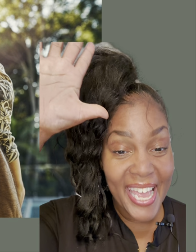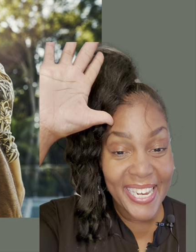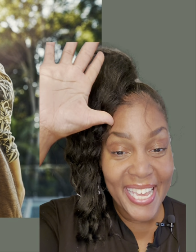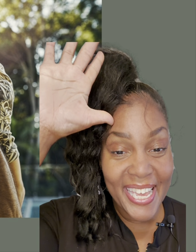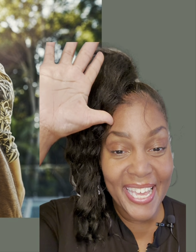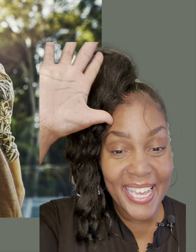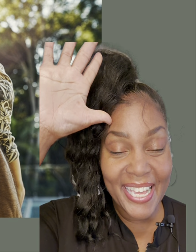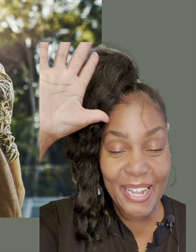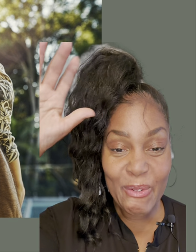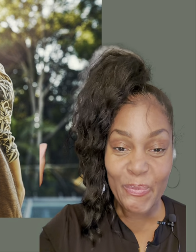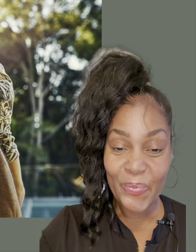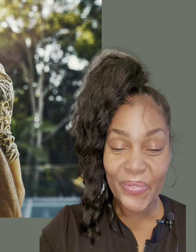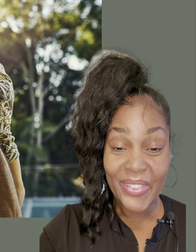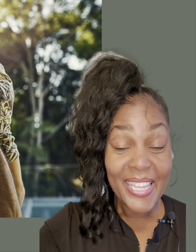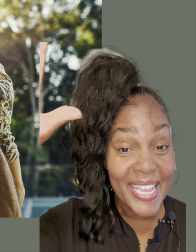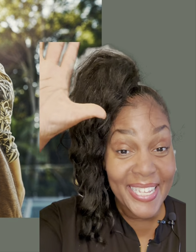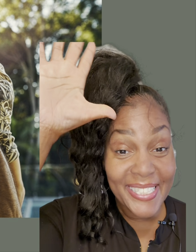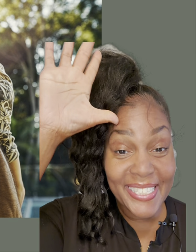daddy,